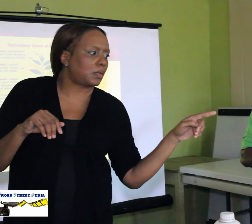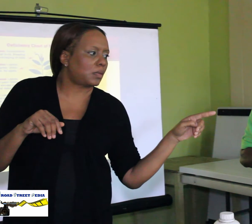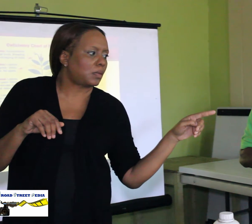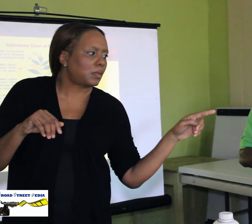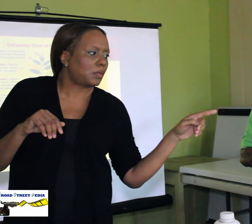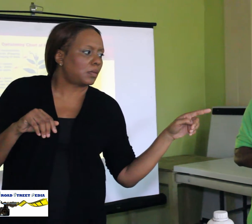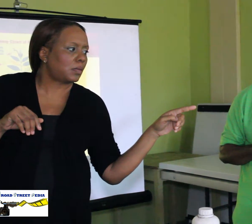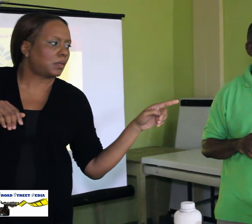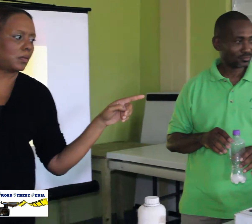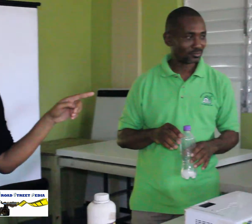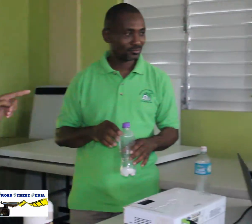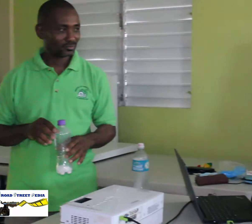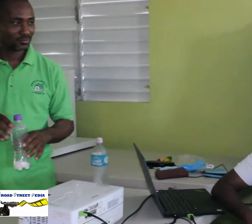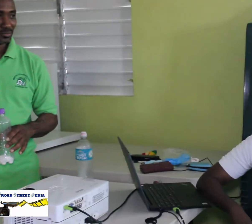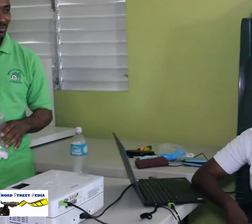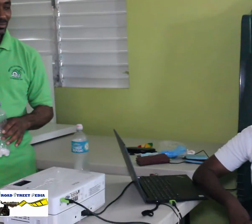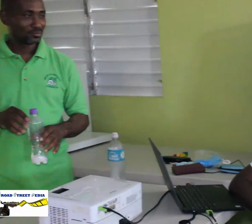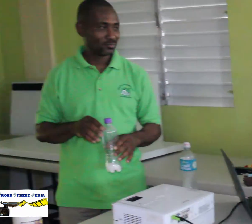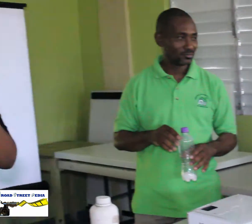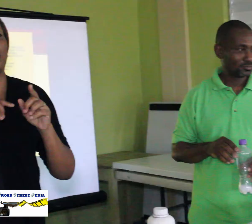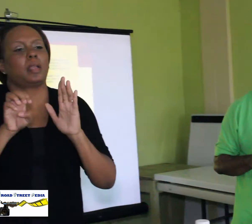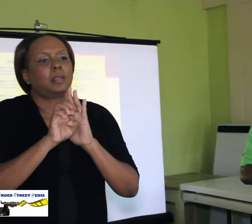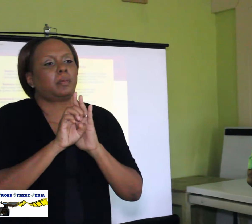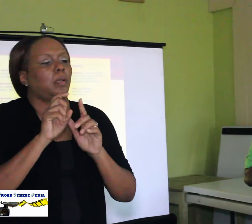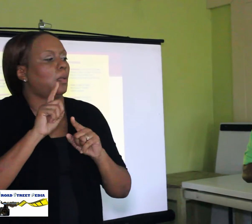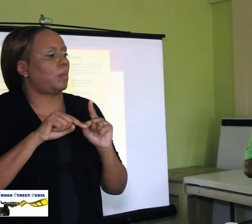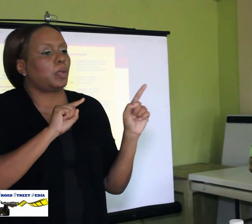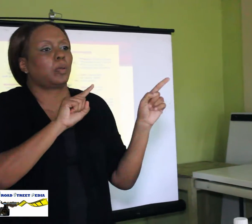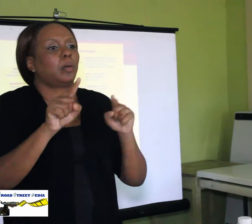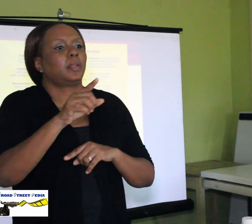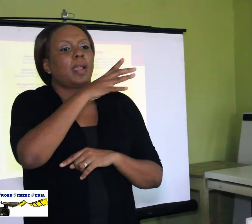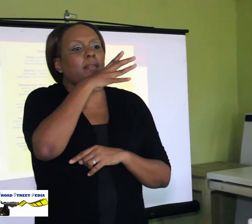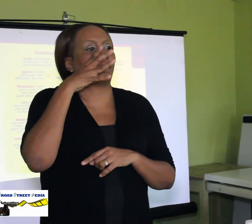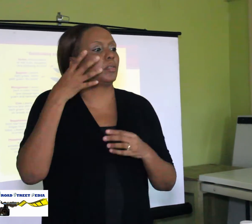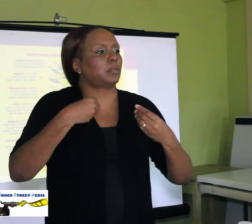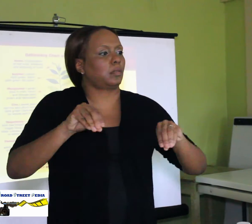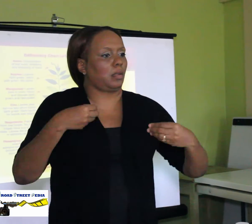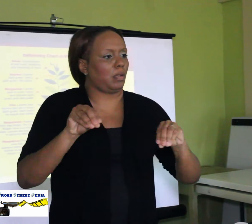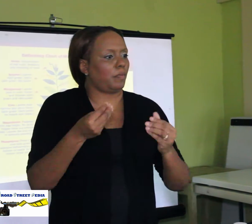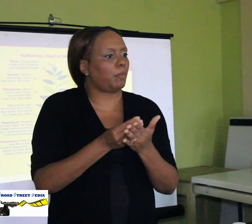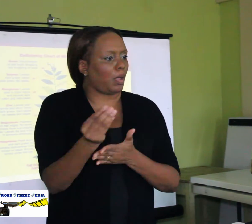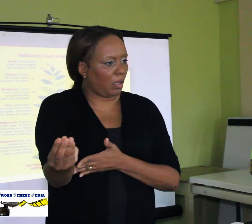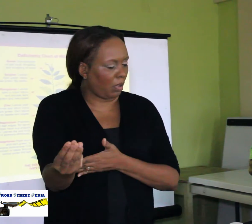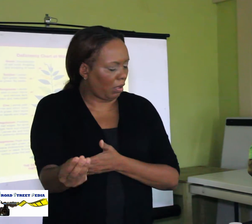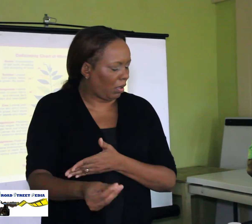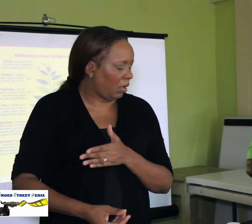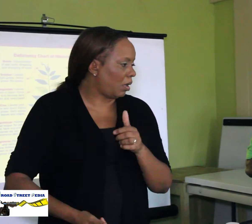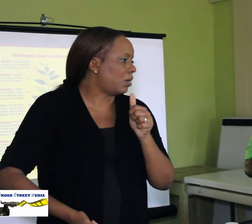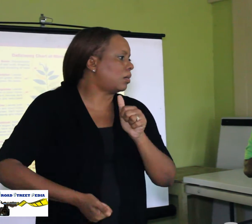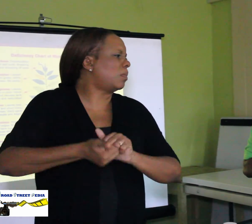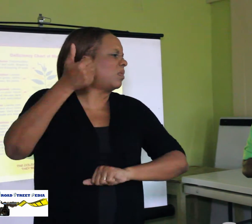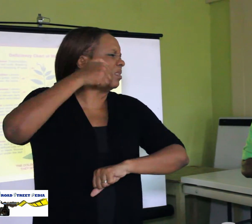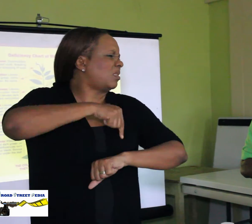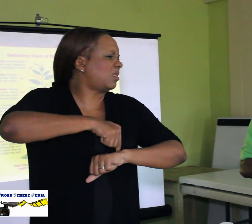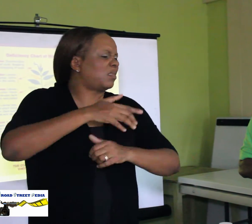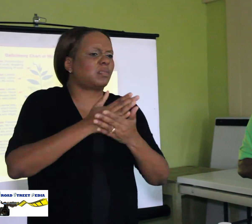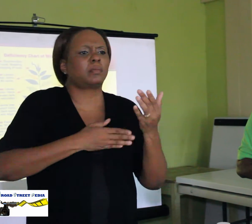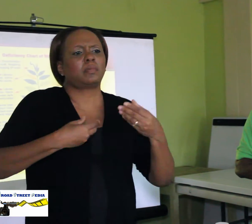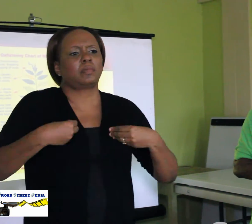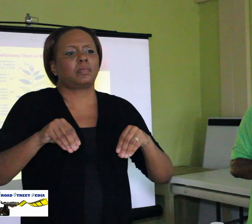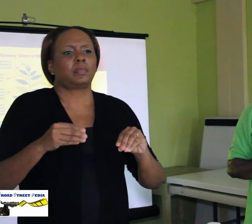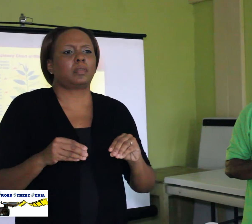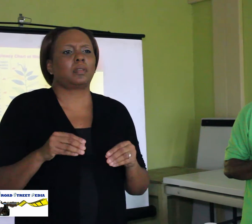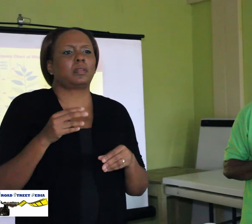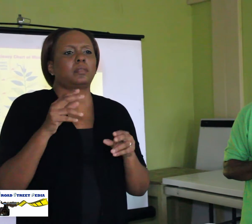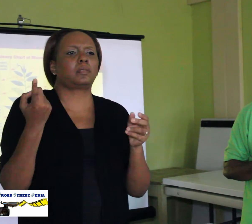Oh. So when you go to the your agriculture shop, most of the time, some of them sell one called